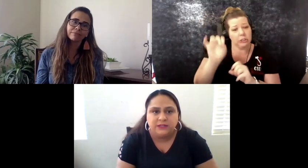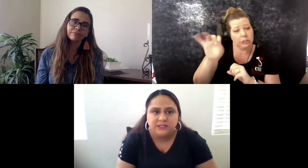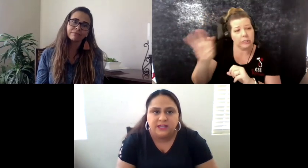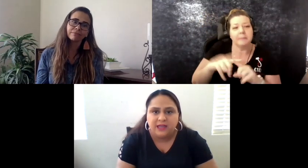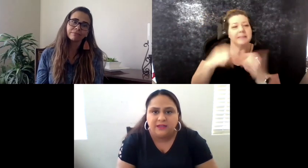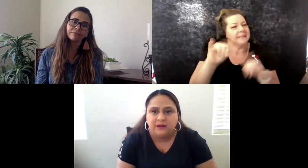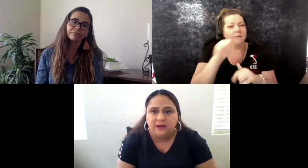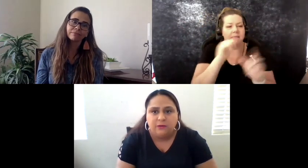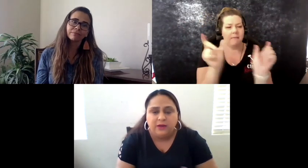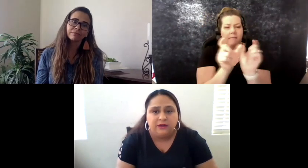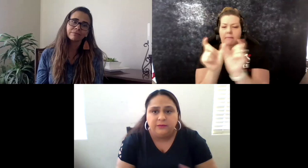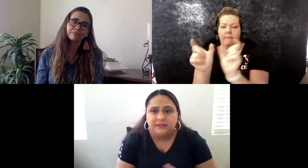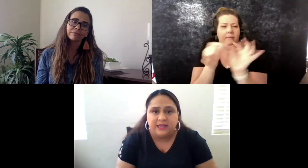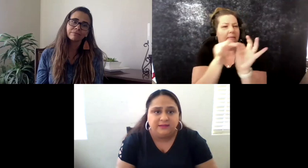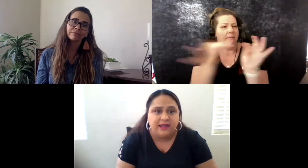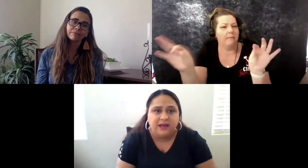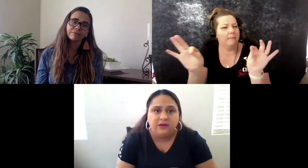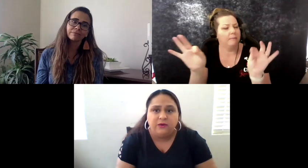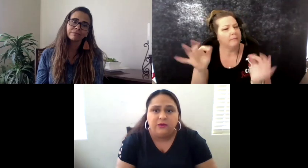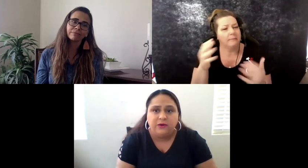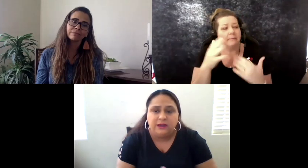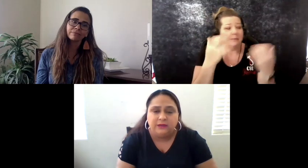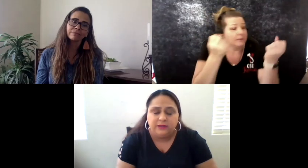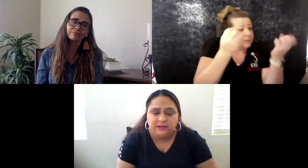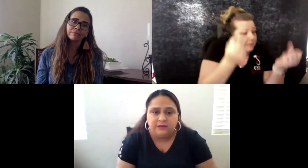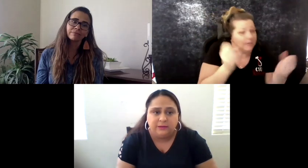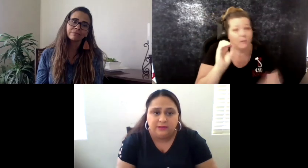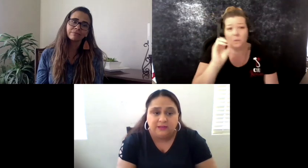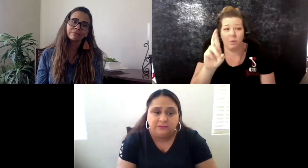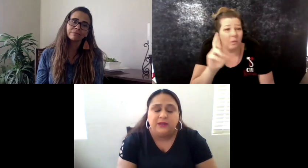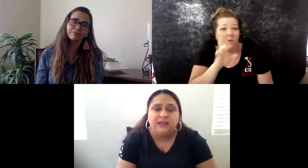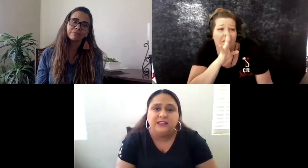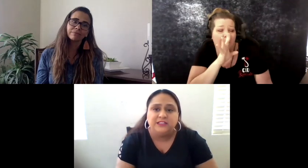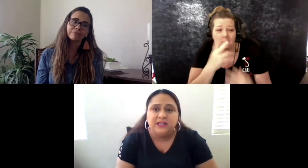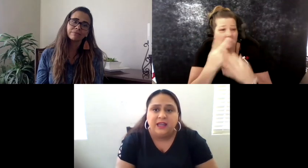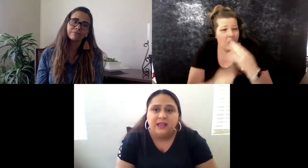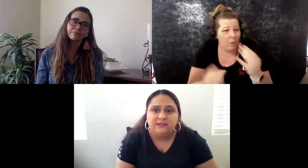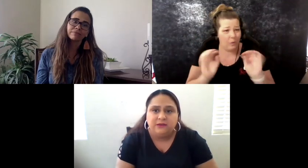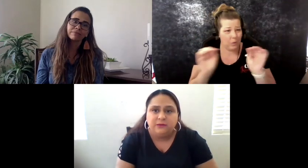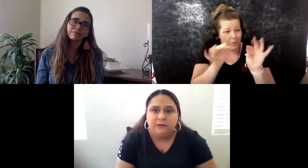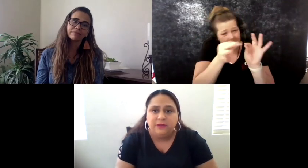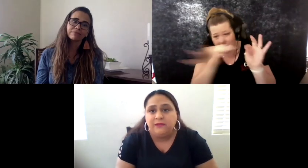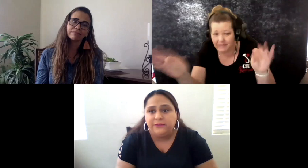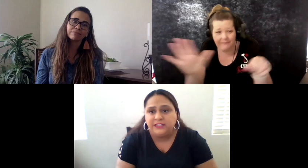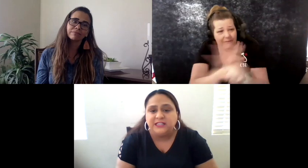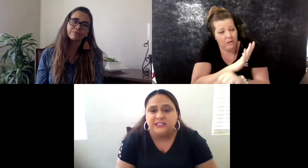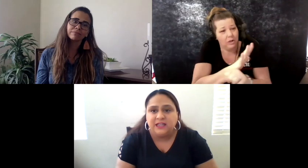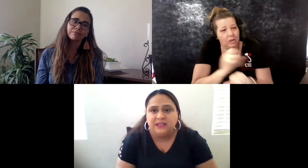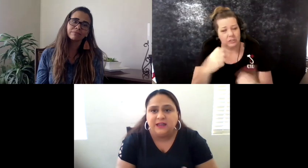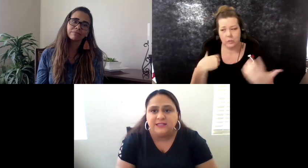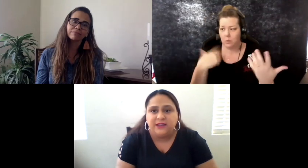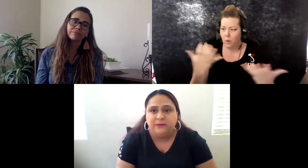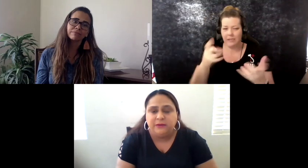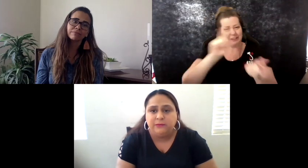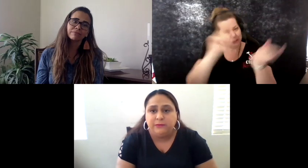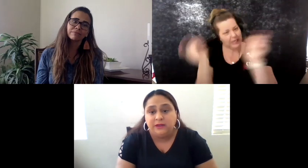putting words together, whether it was ASL or with spoken English. And so we were looking for change, and